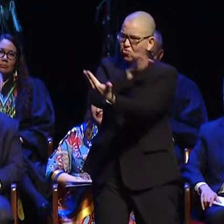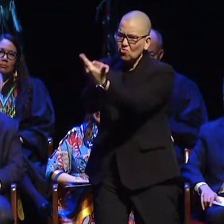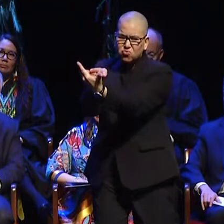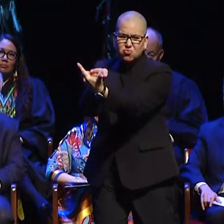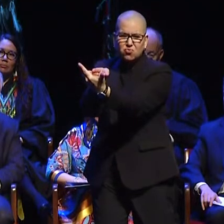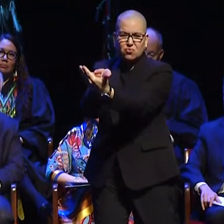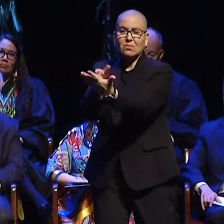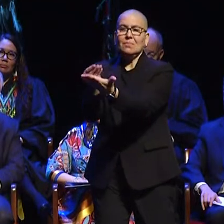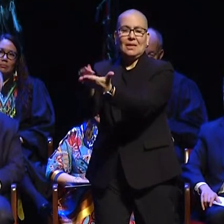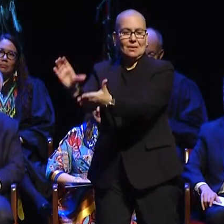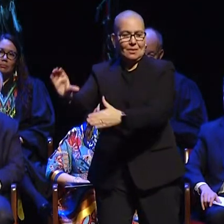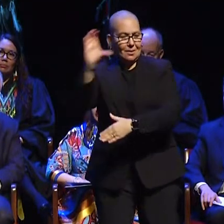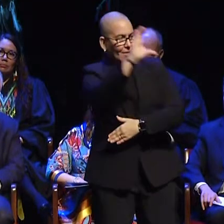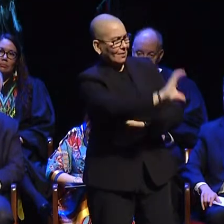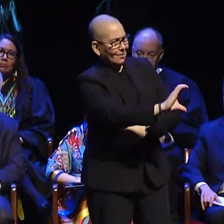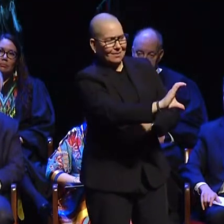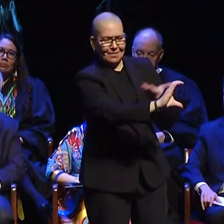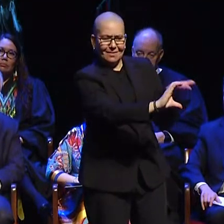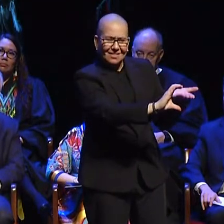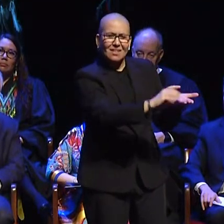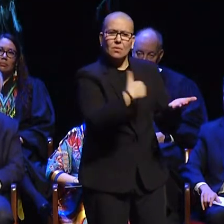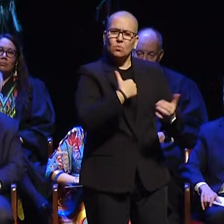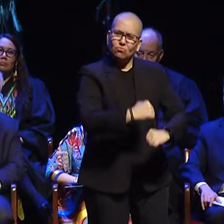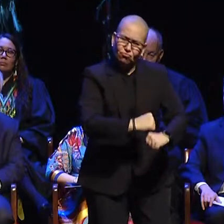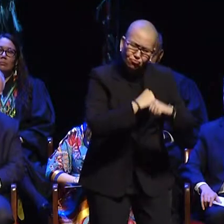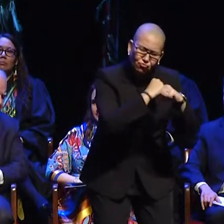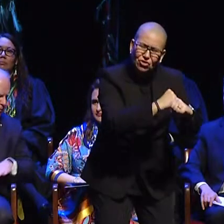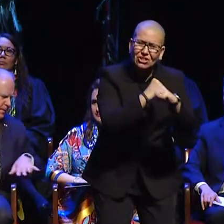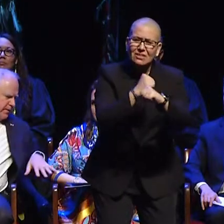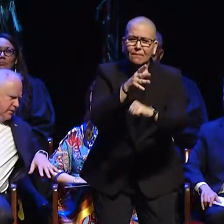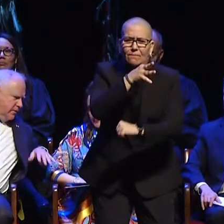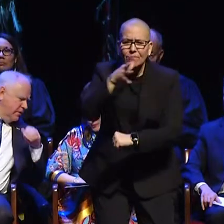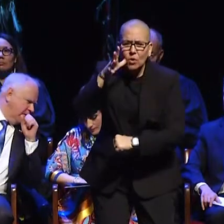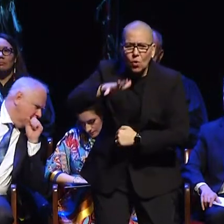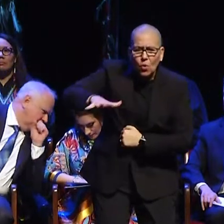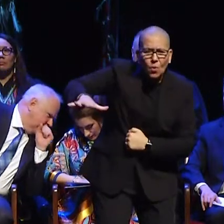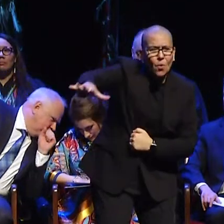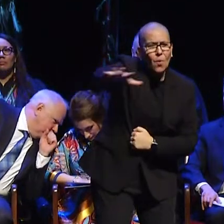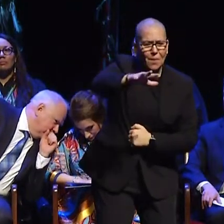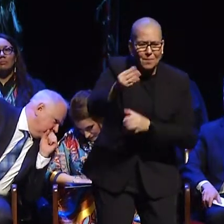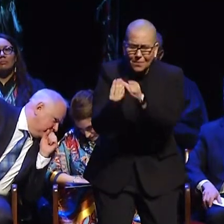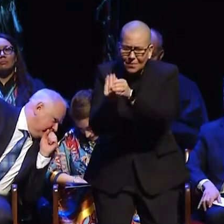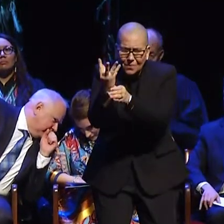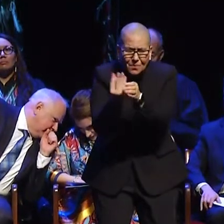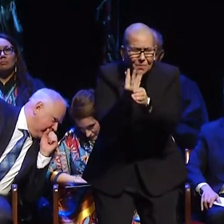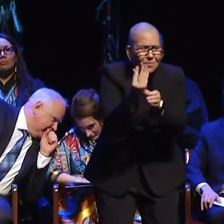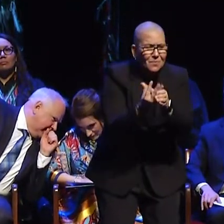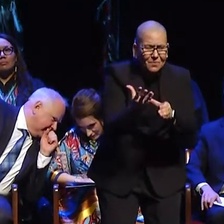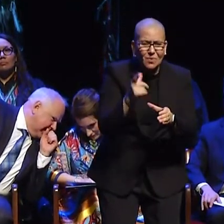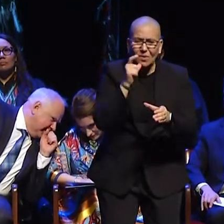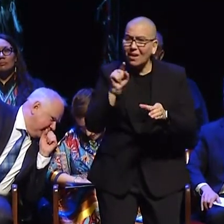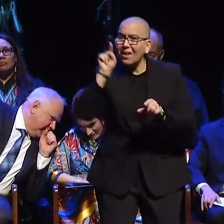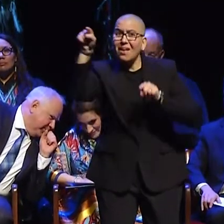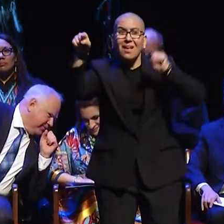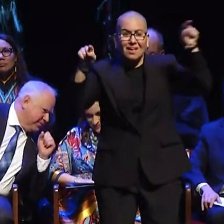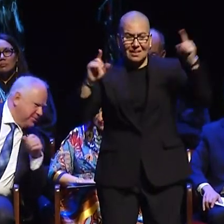protect farmers and rural communities from monopoly. And we're ready to do much, much more.